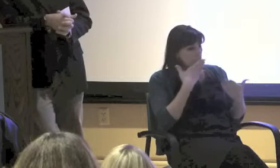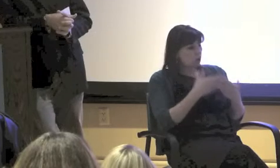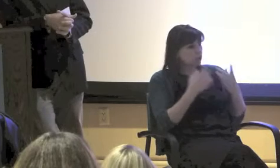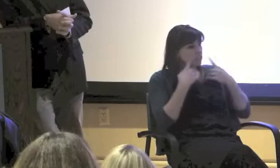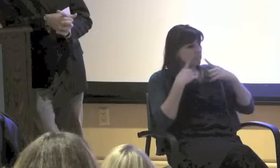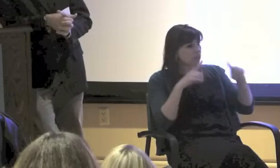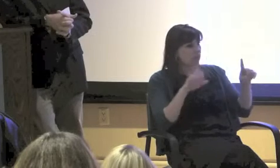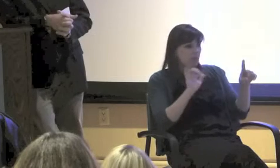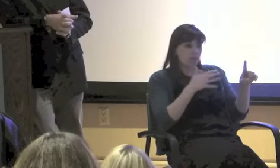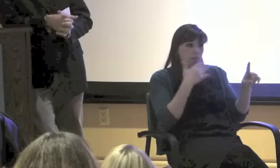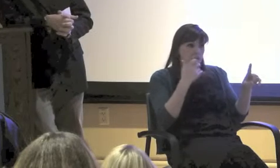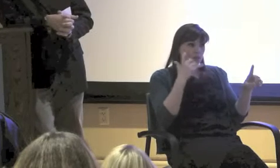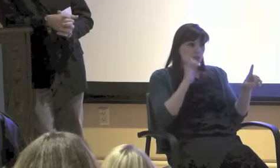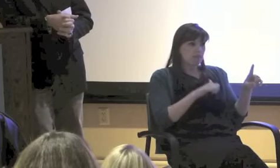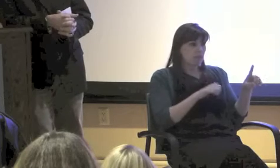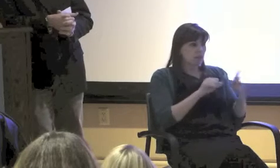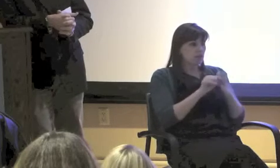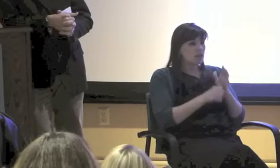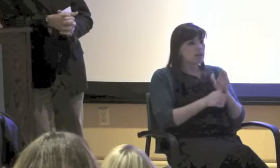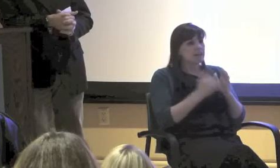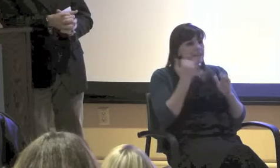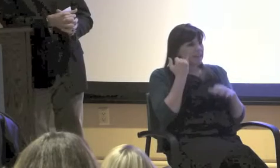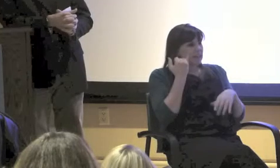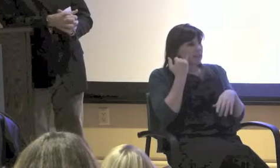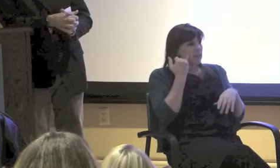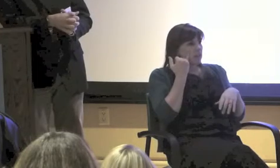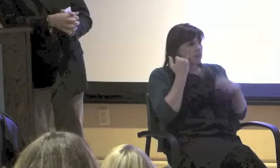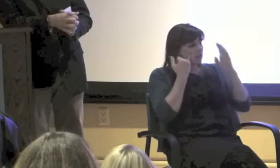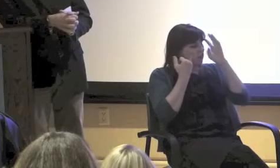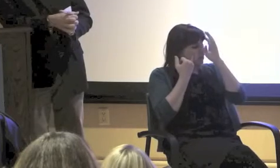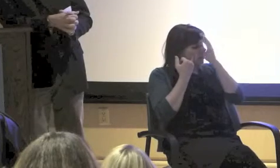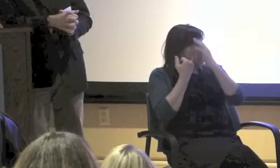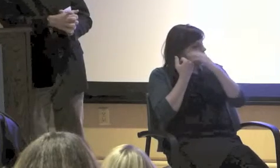it are usually the best candidates. So if you can't